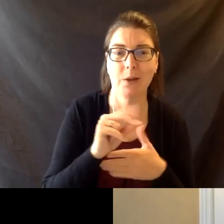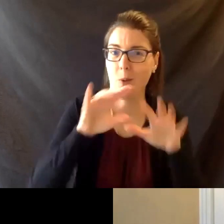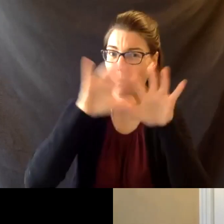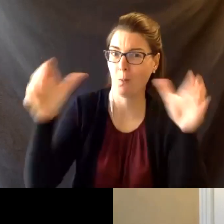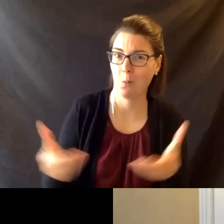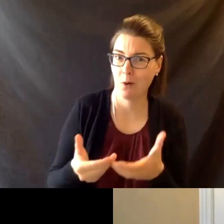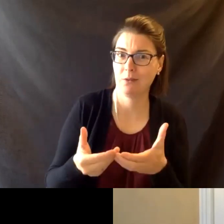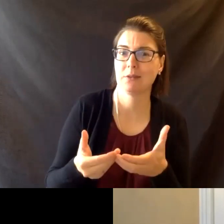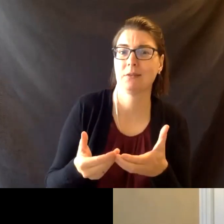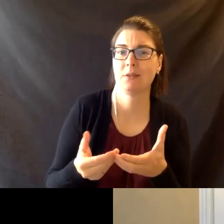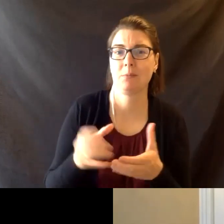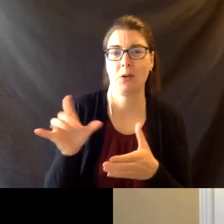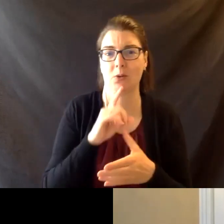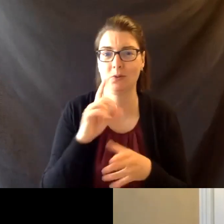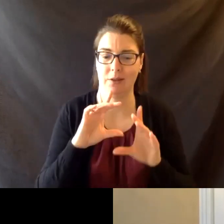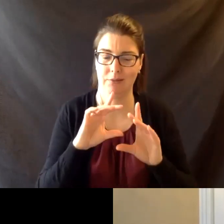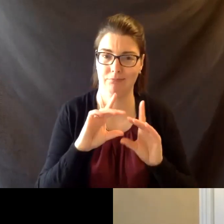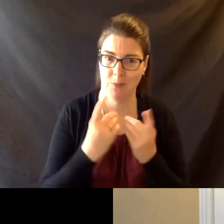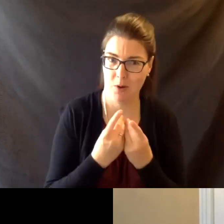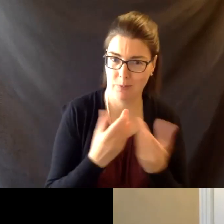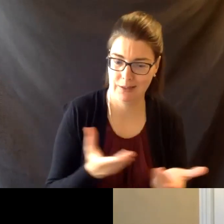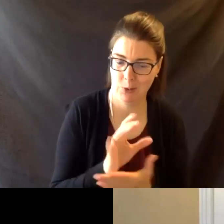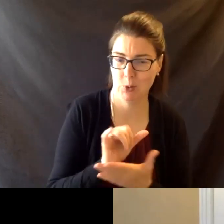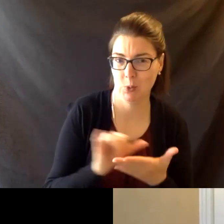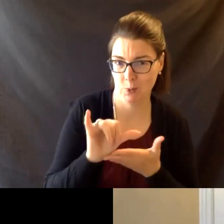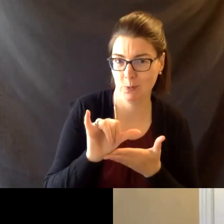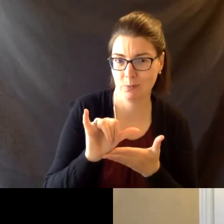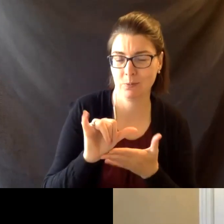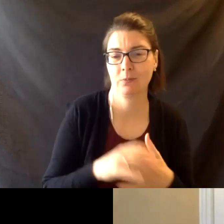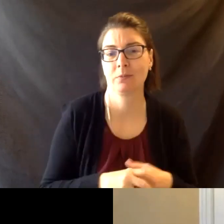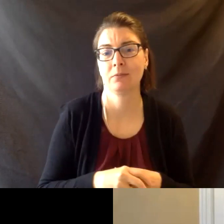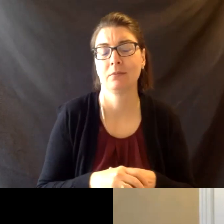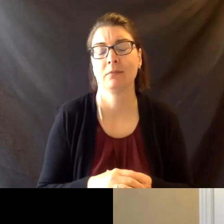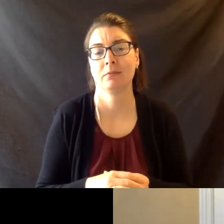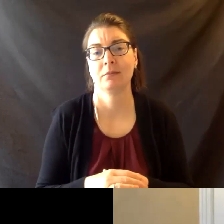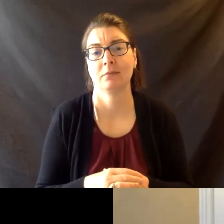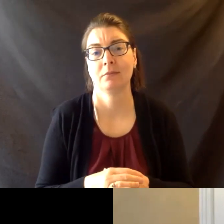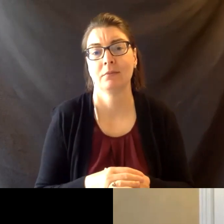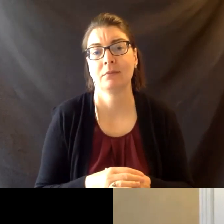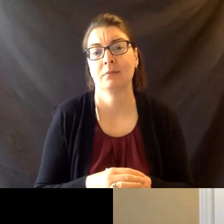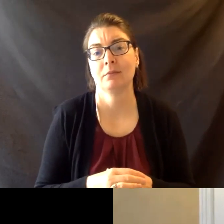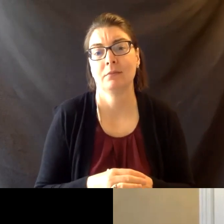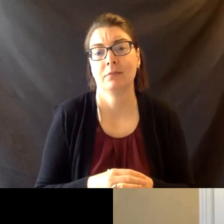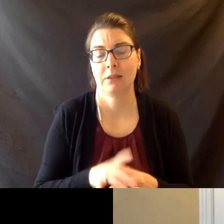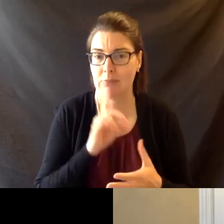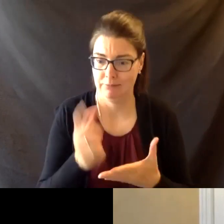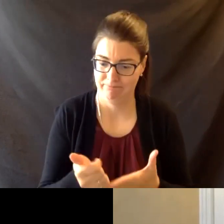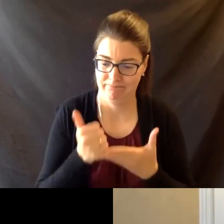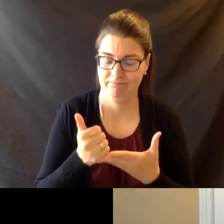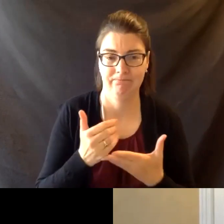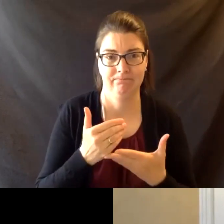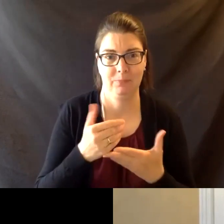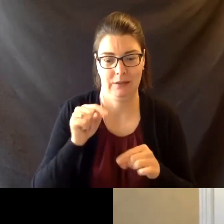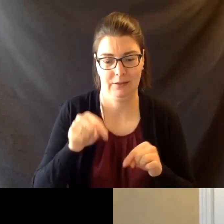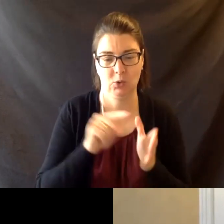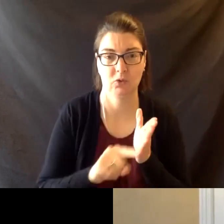especially collaborators within my department at York University. Who've helped greatly in doing this research